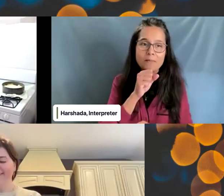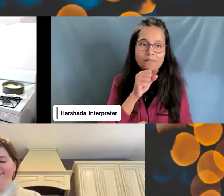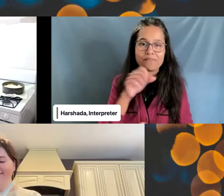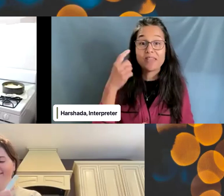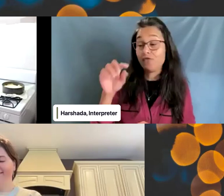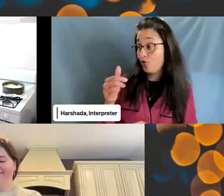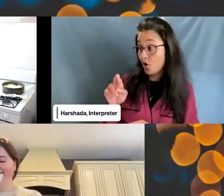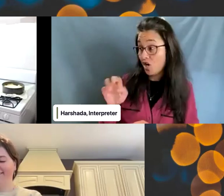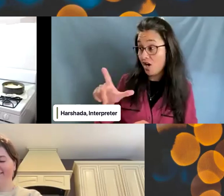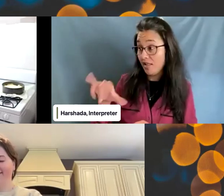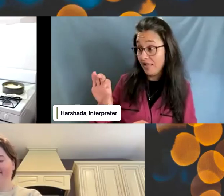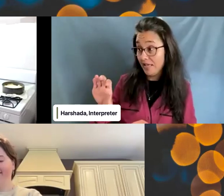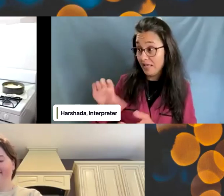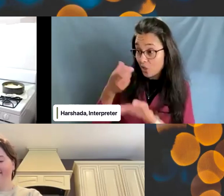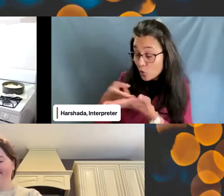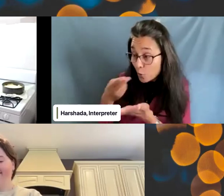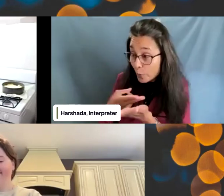soup,